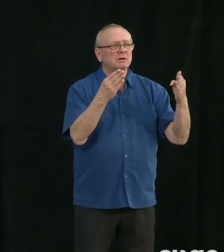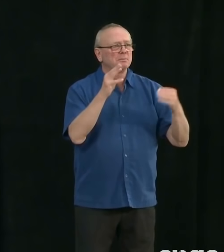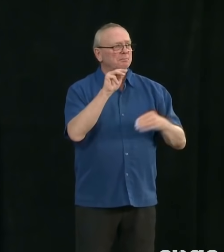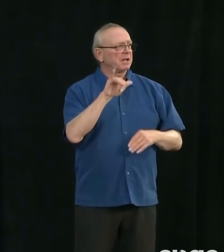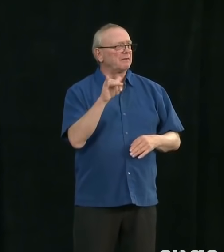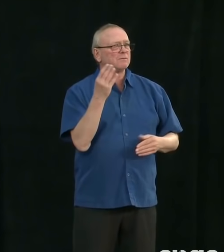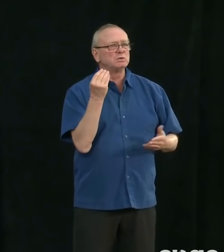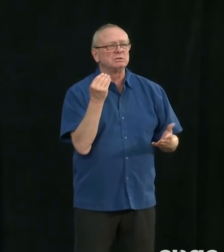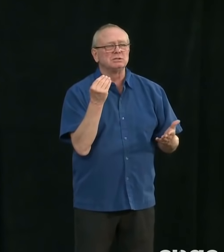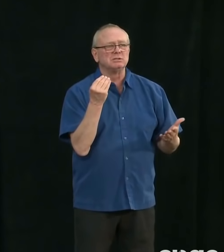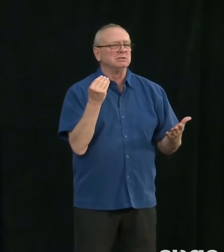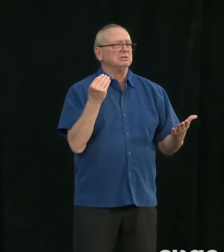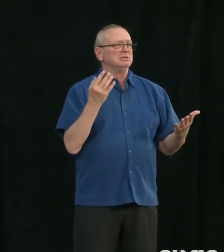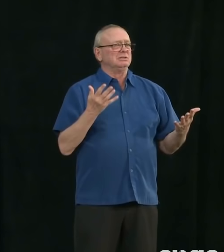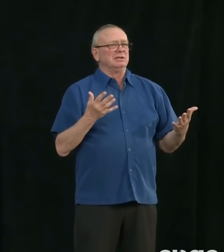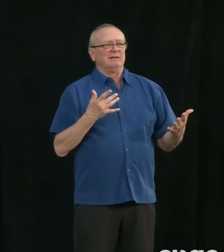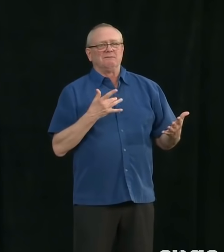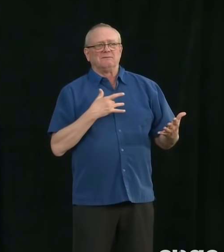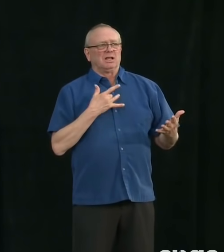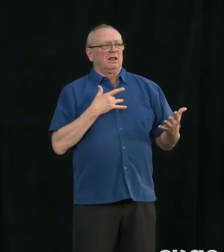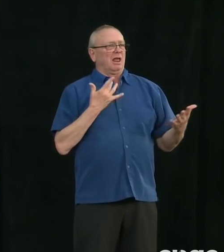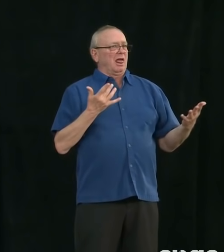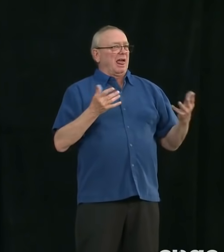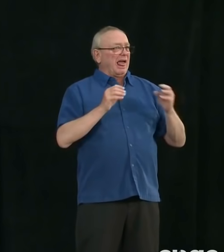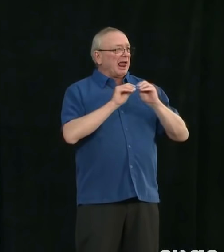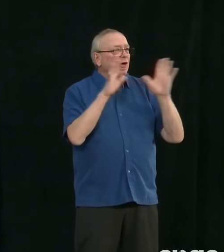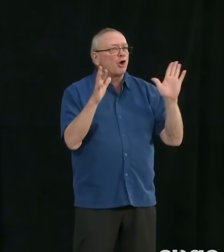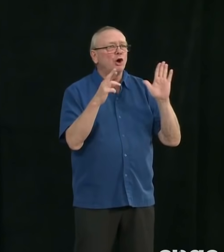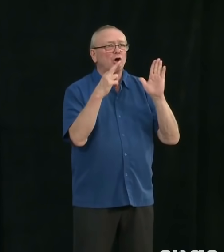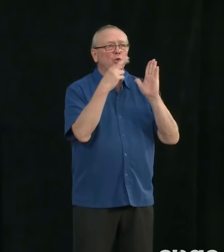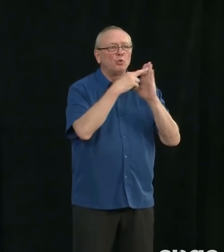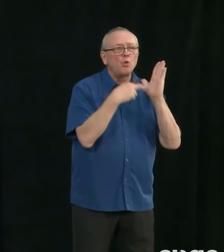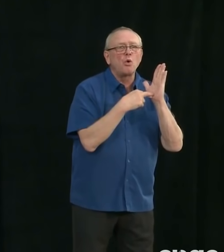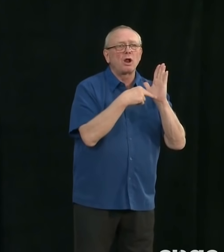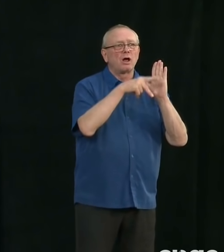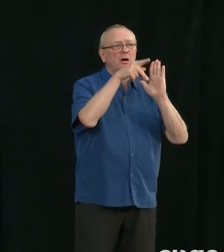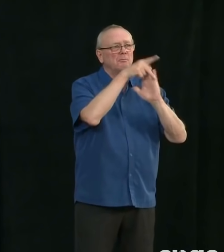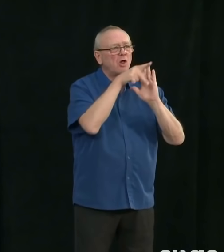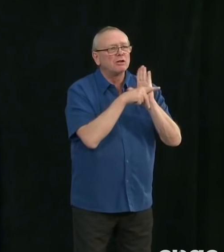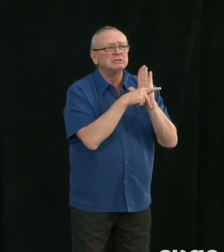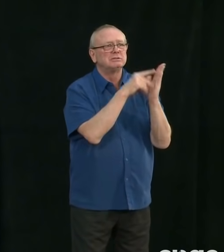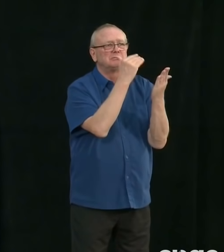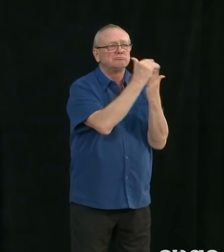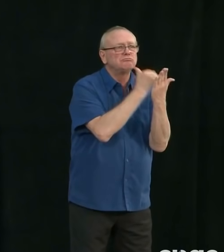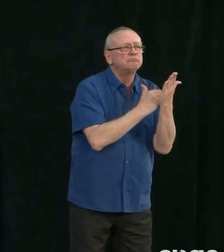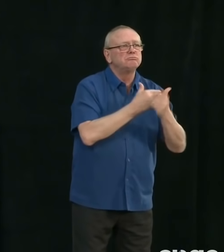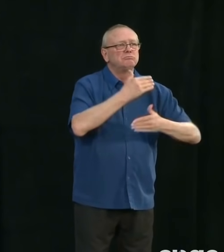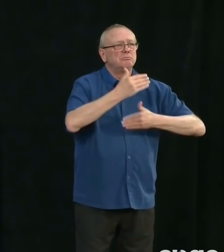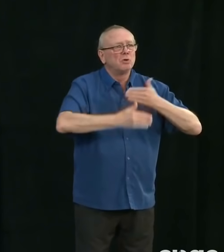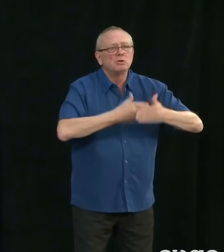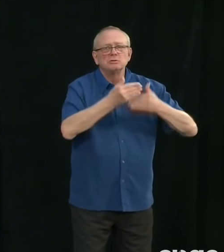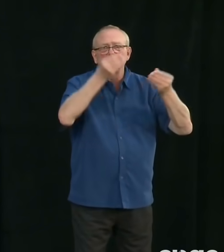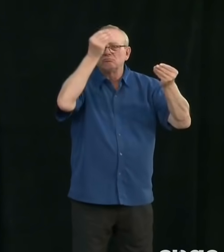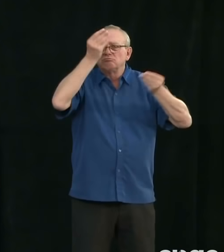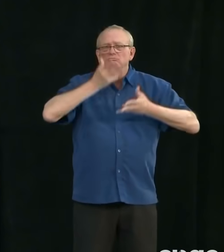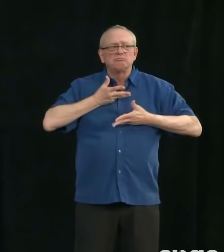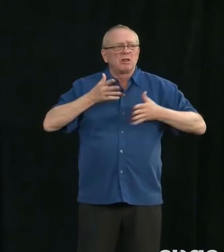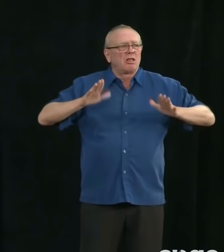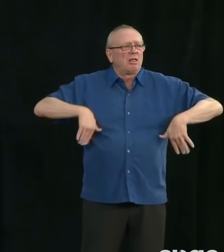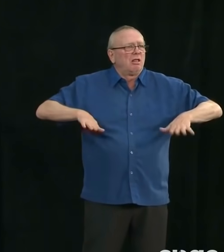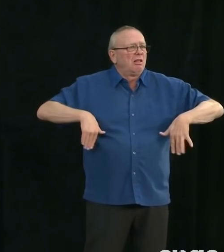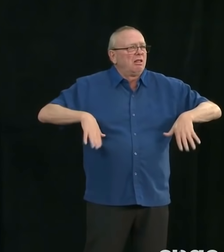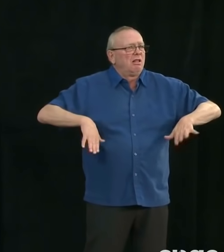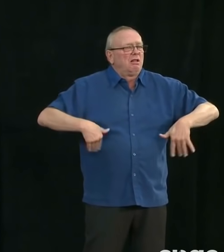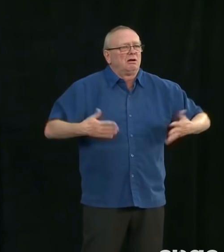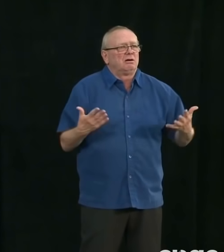gotten any kind of clear rules or policies or procedures in place for the reopening. And while there are some groups